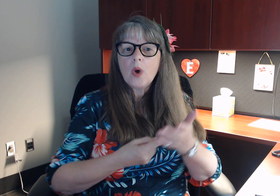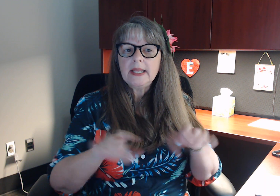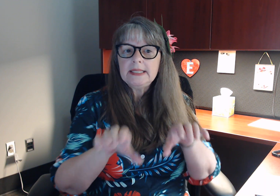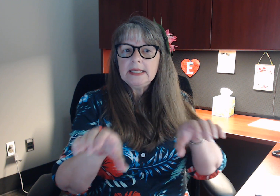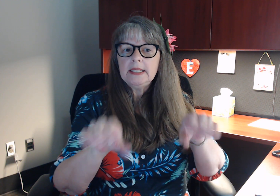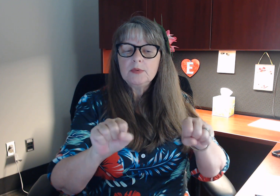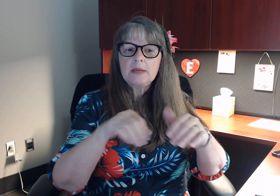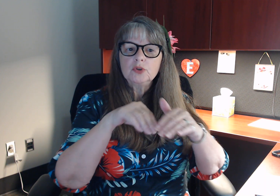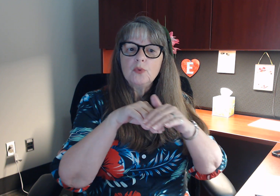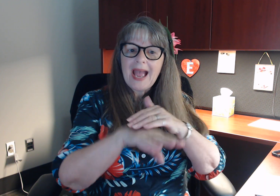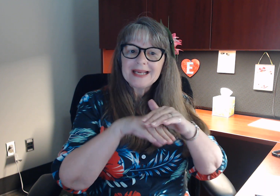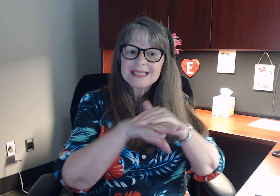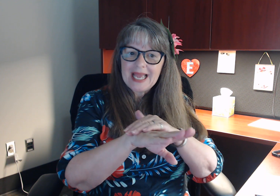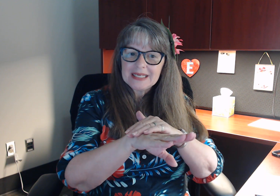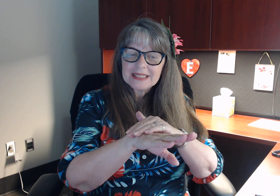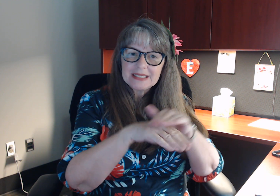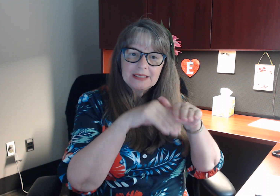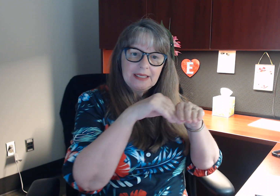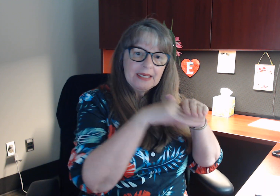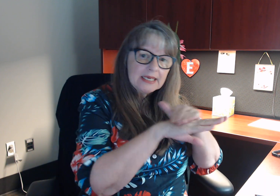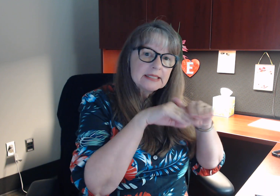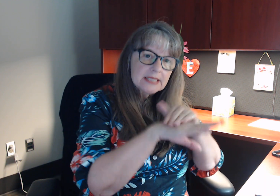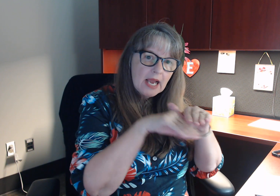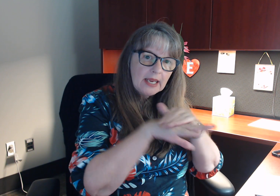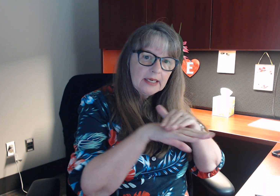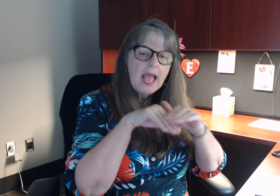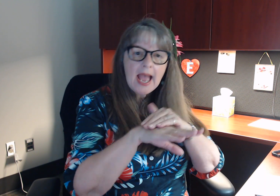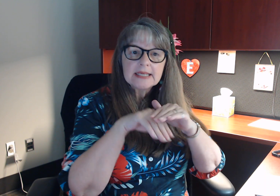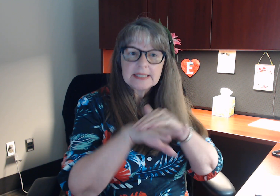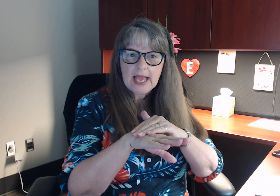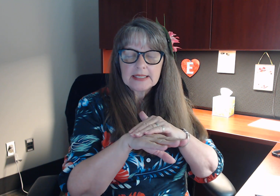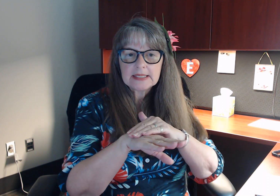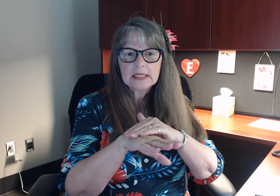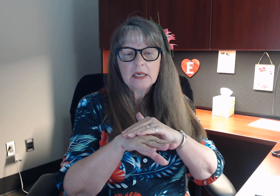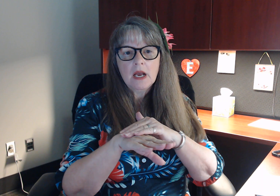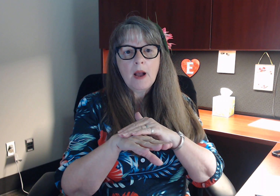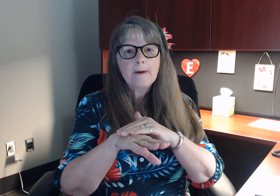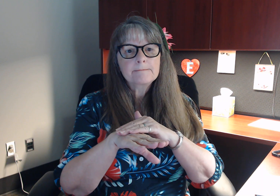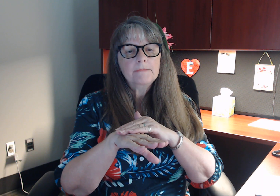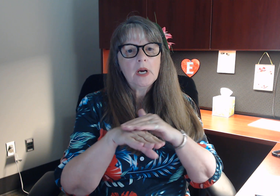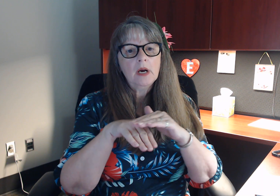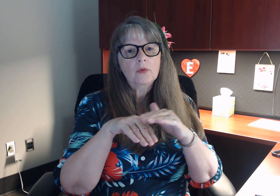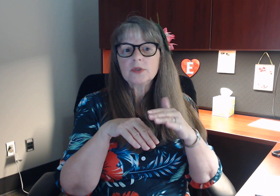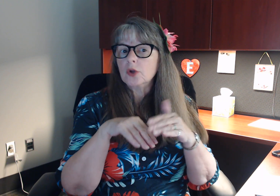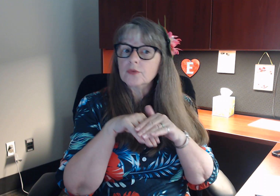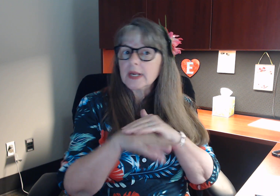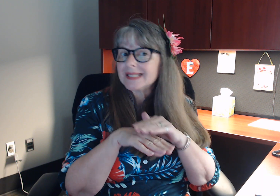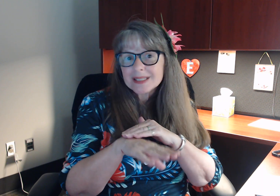he did. He was able to access, get inside, access. That's also for